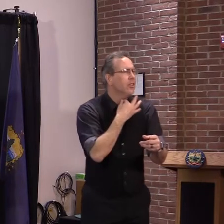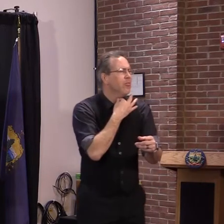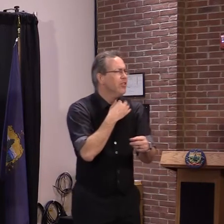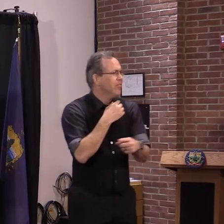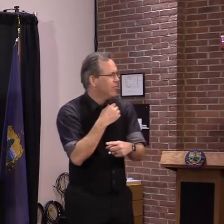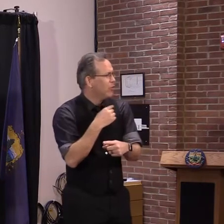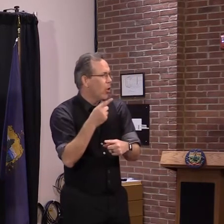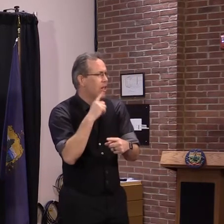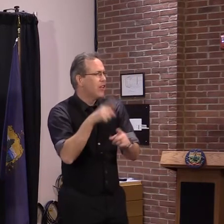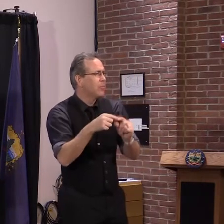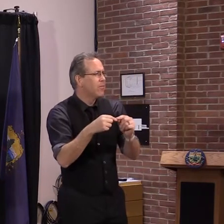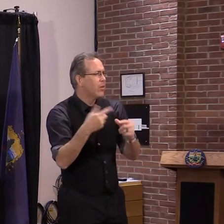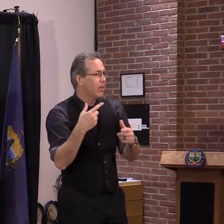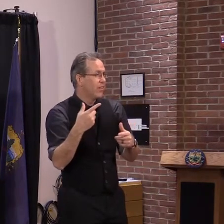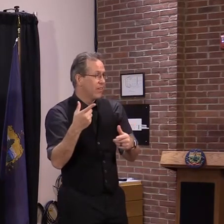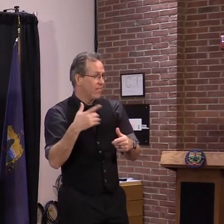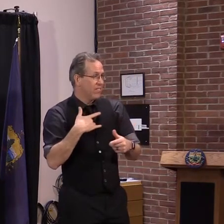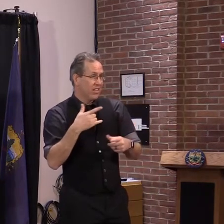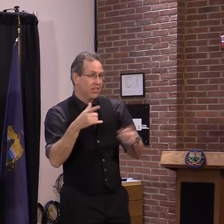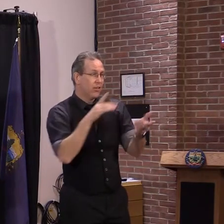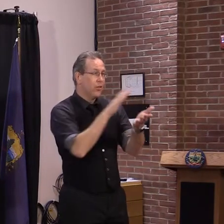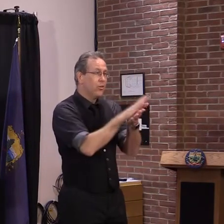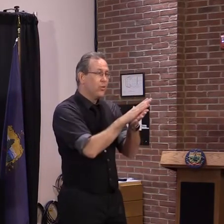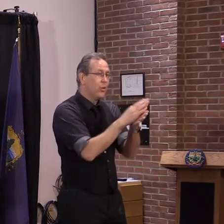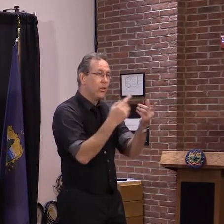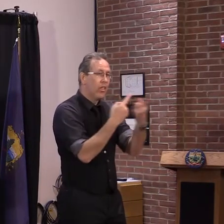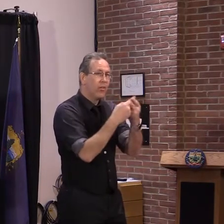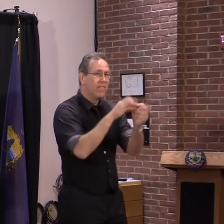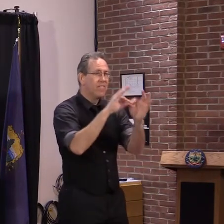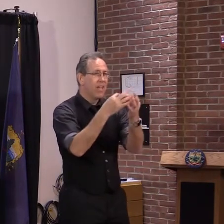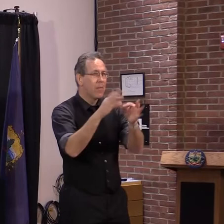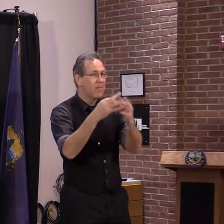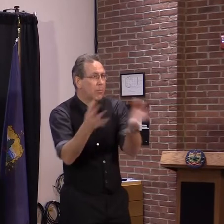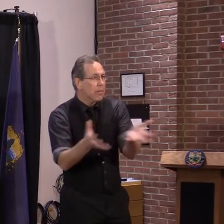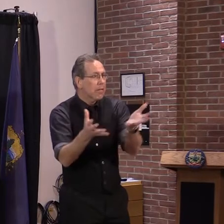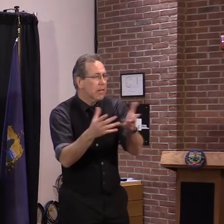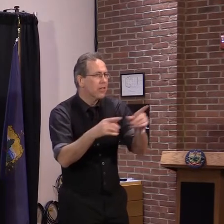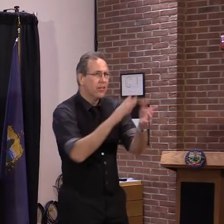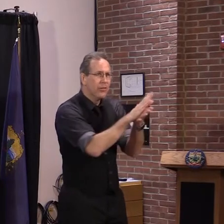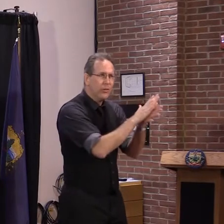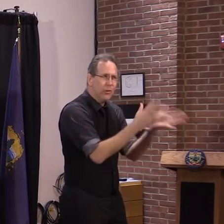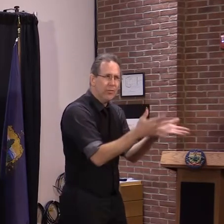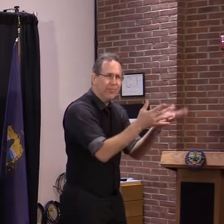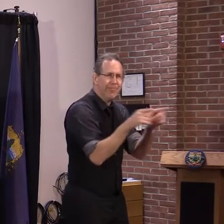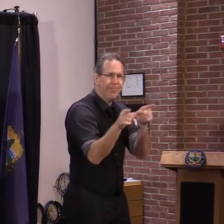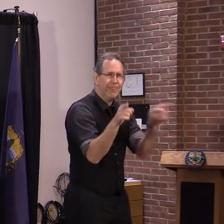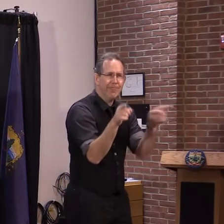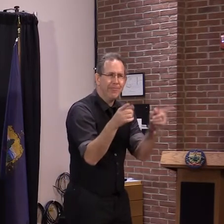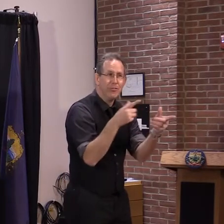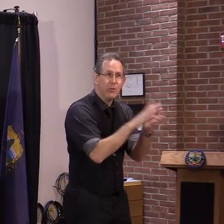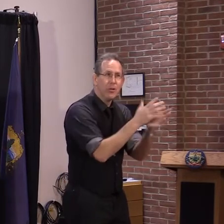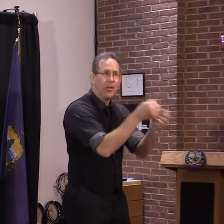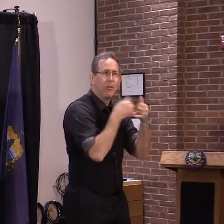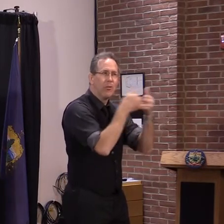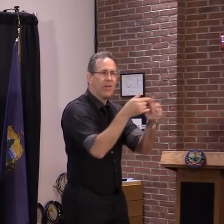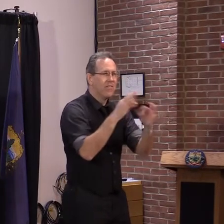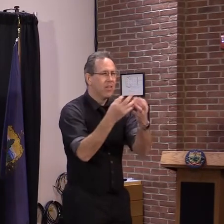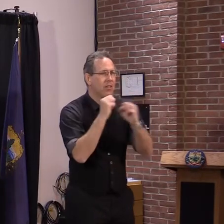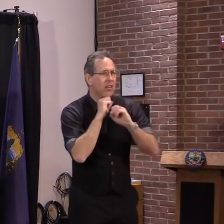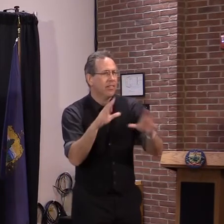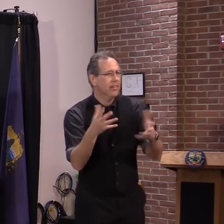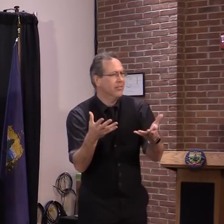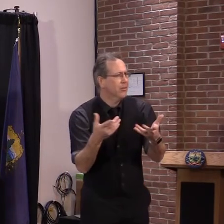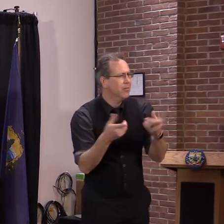I don't believe so. I think it's, you know,